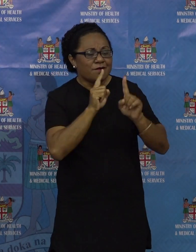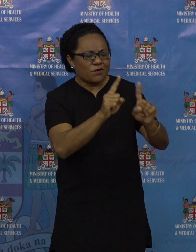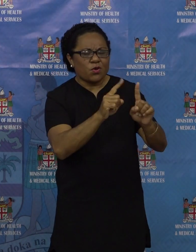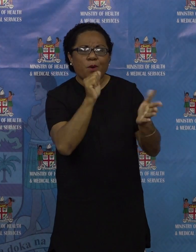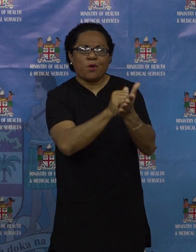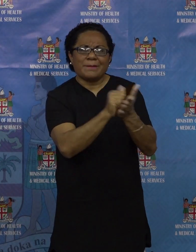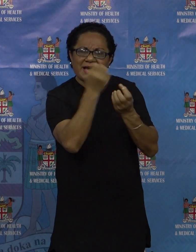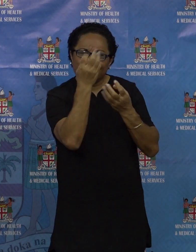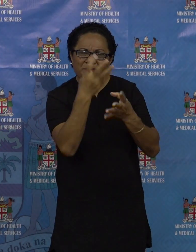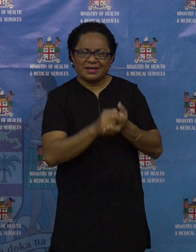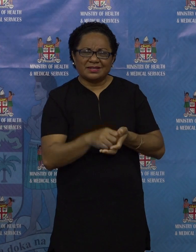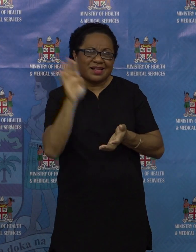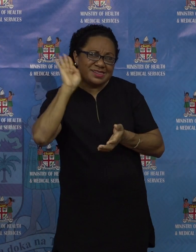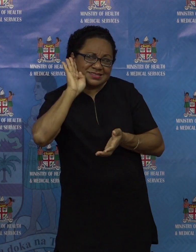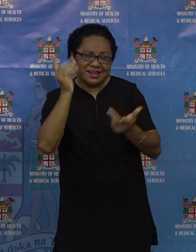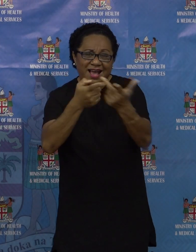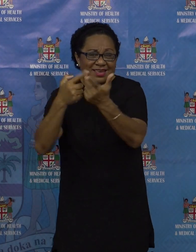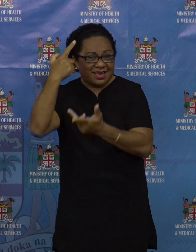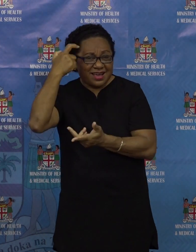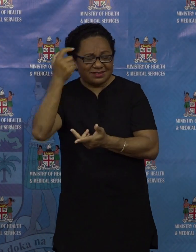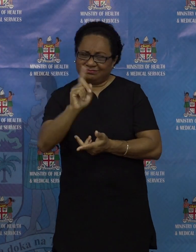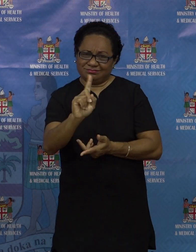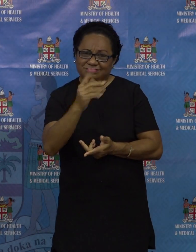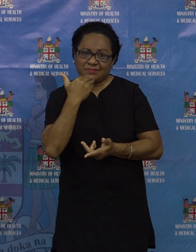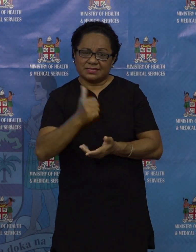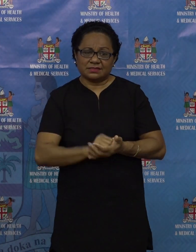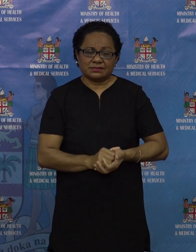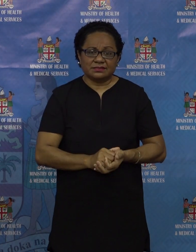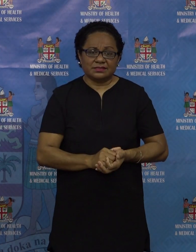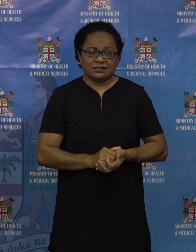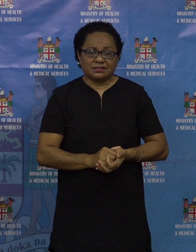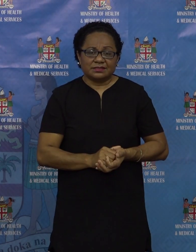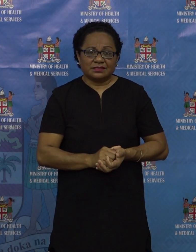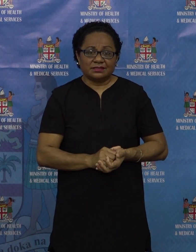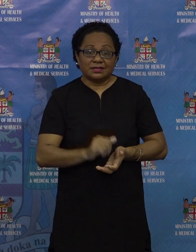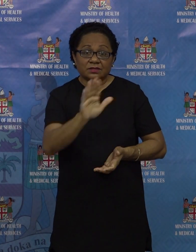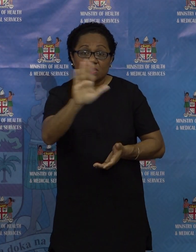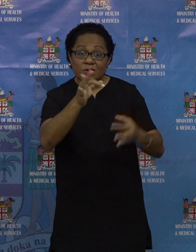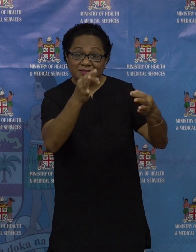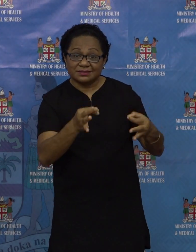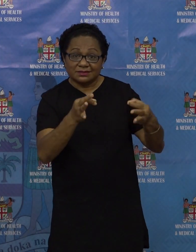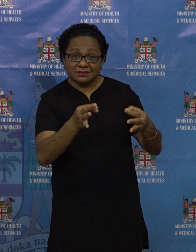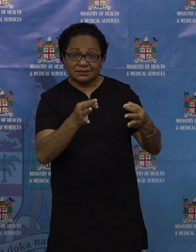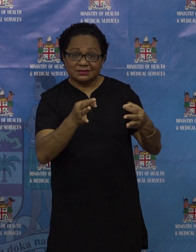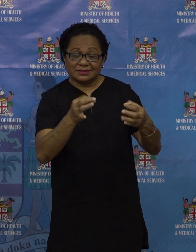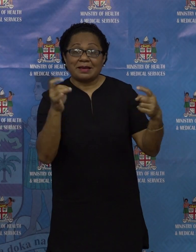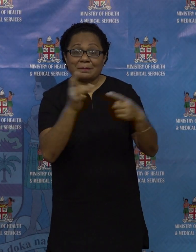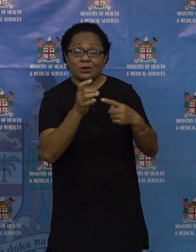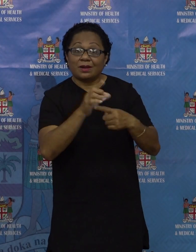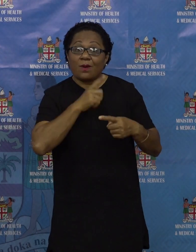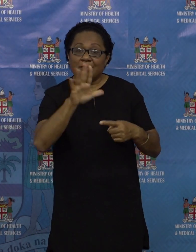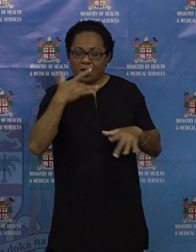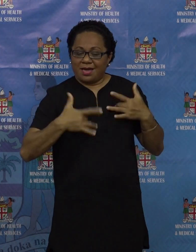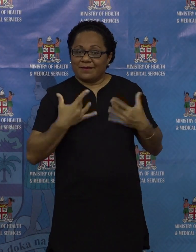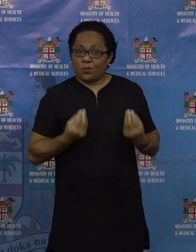the misinformation and rumors spreading within our community. The decisions you make not only affect you,